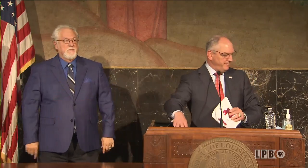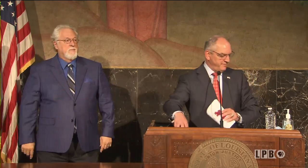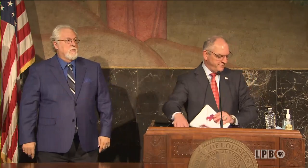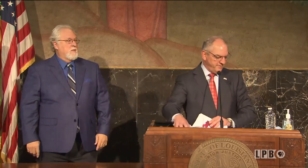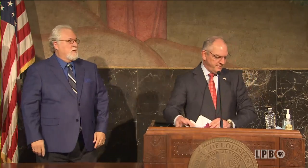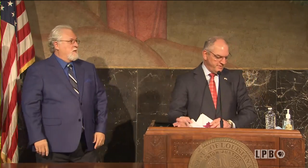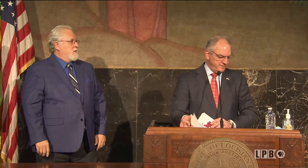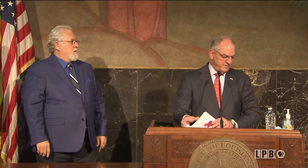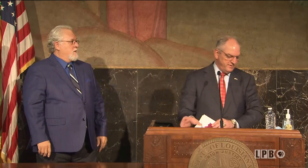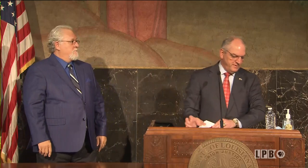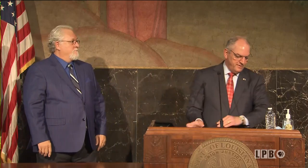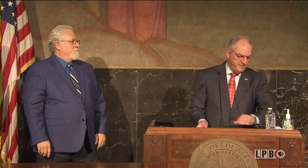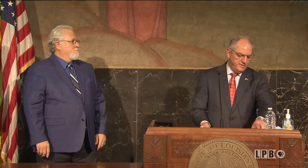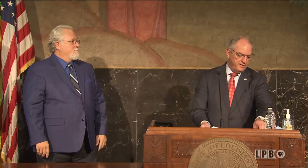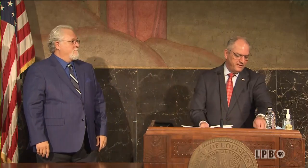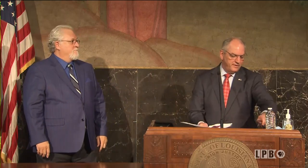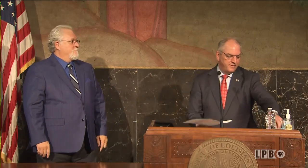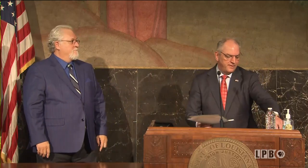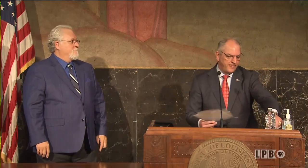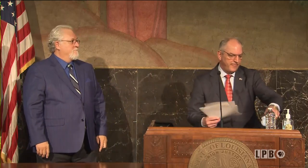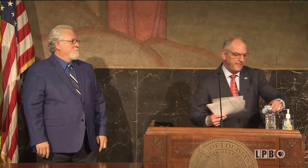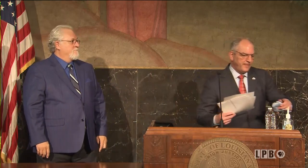Bu?